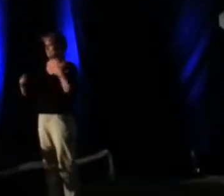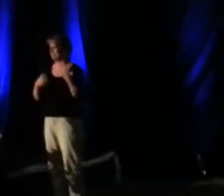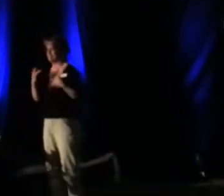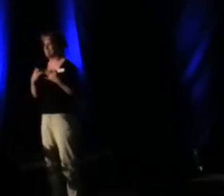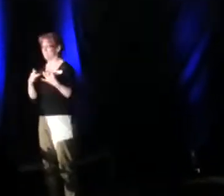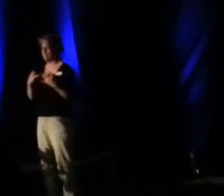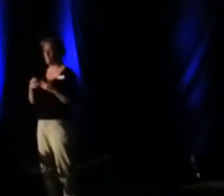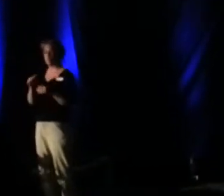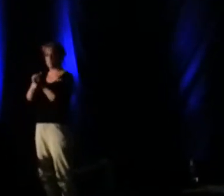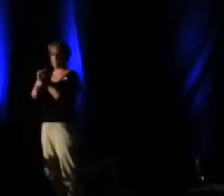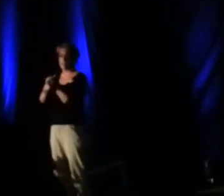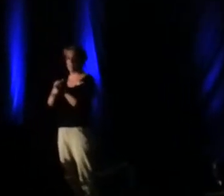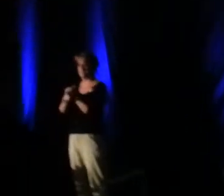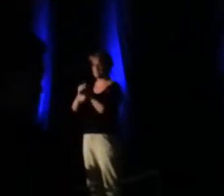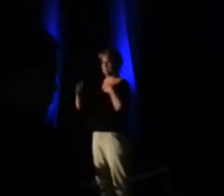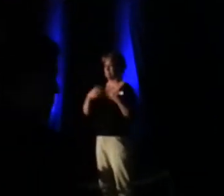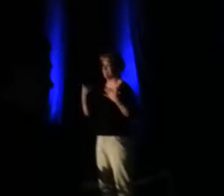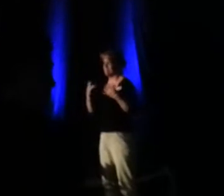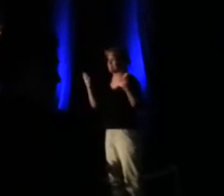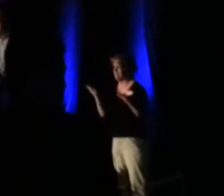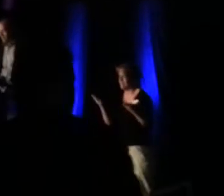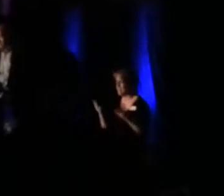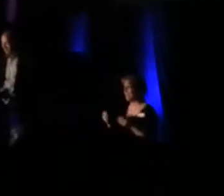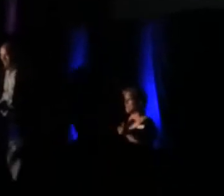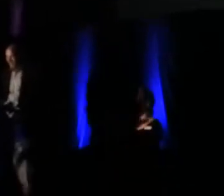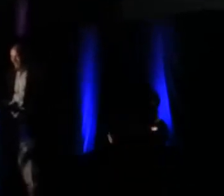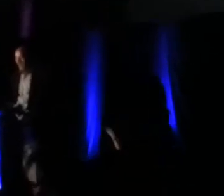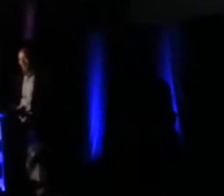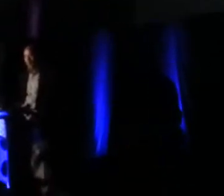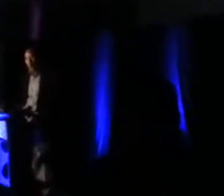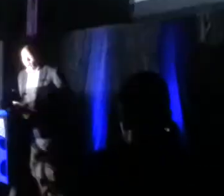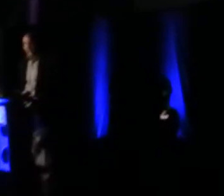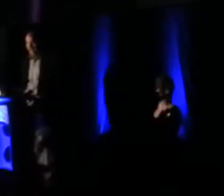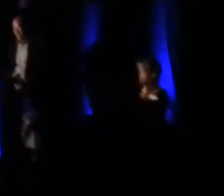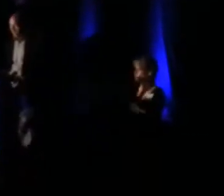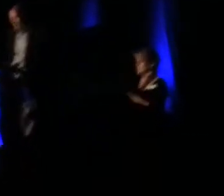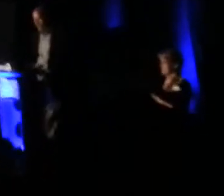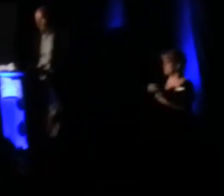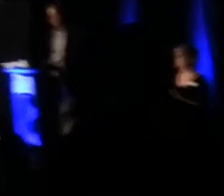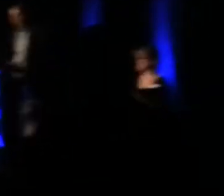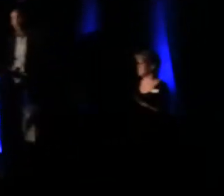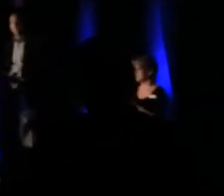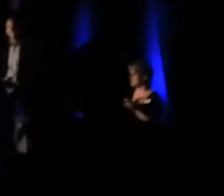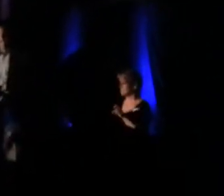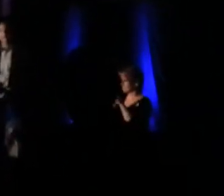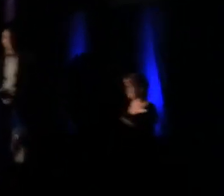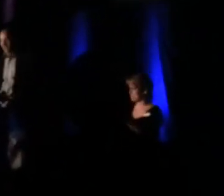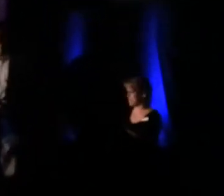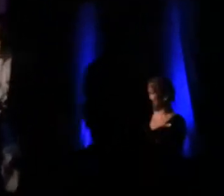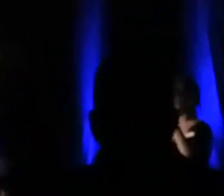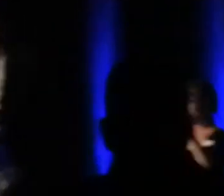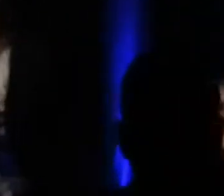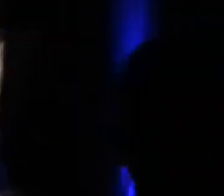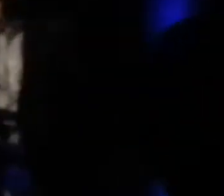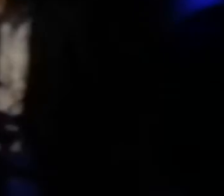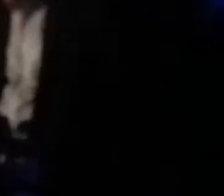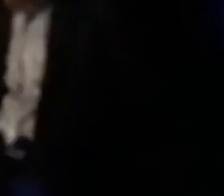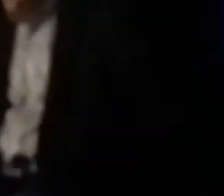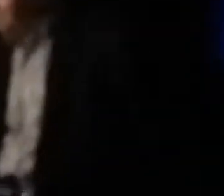event introducing the 2014 attraction. I am hoping that you're as thrilled as I am for this